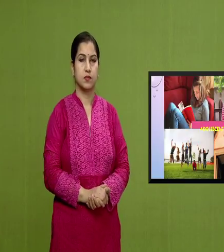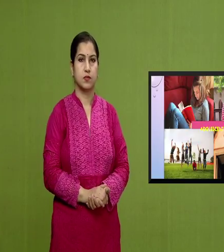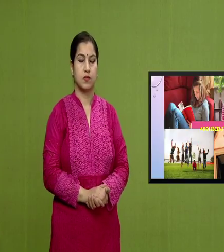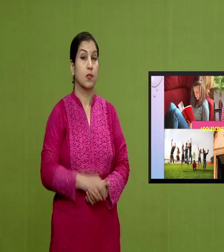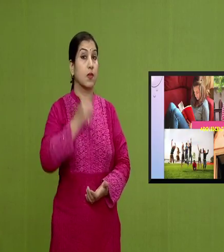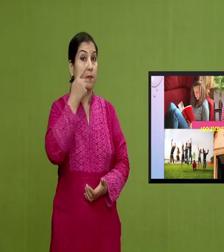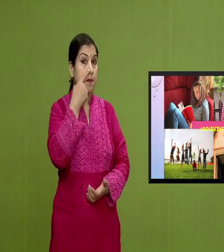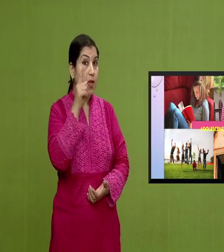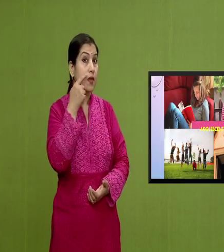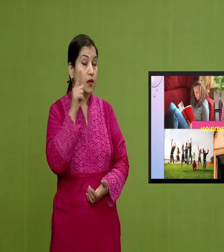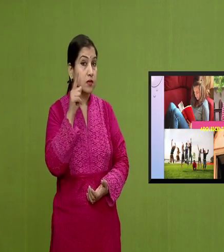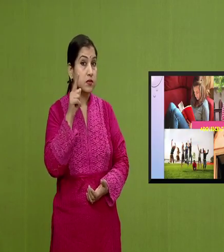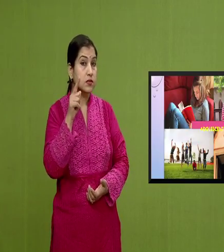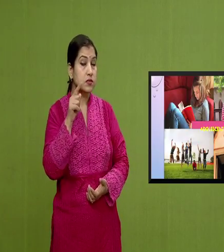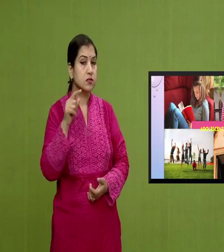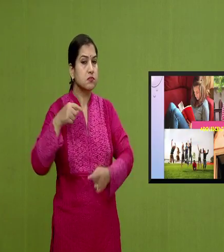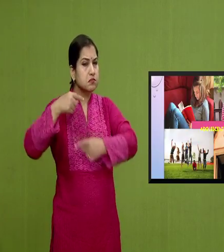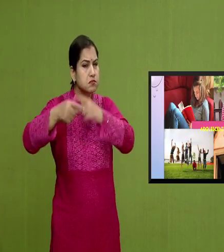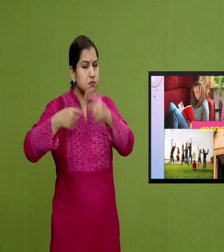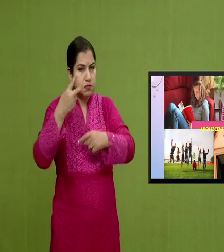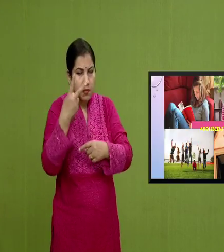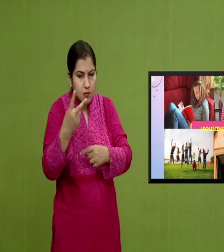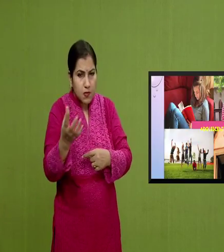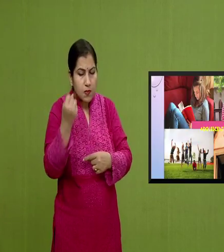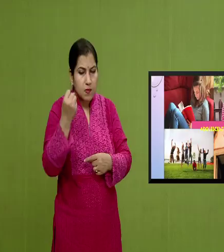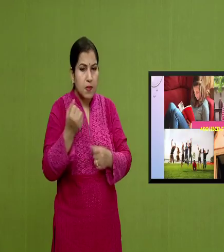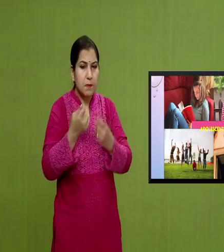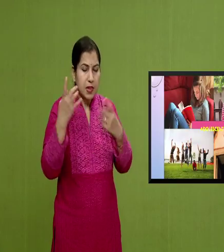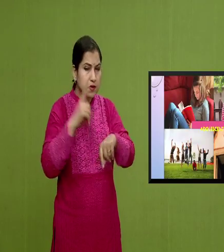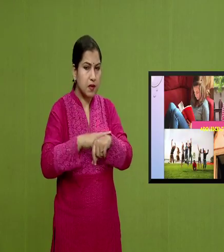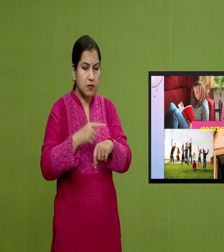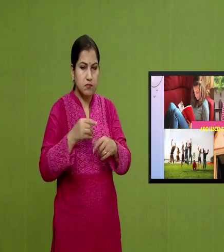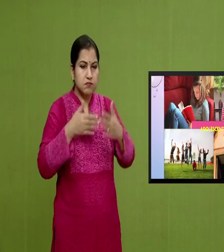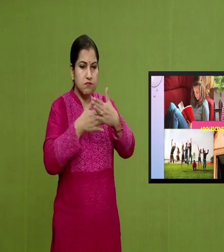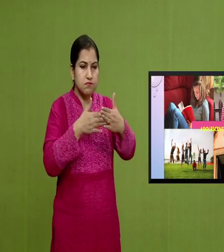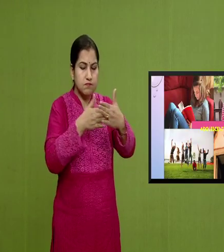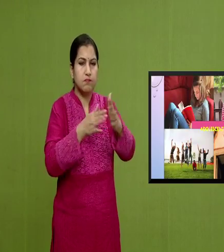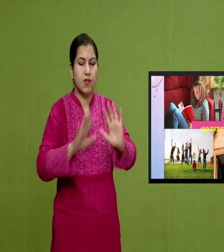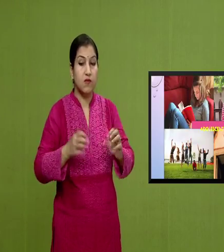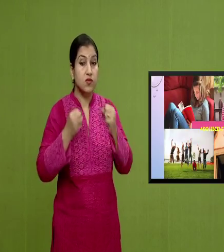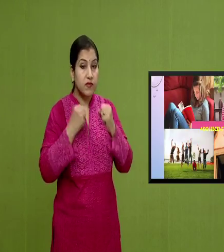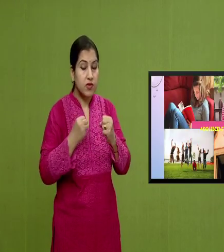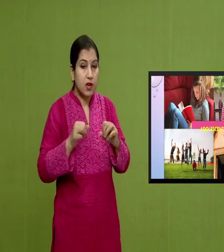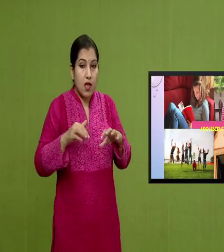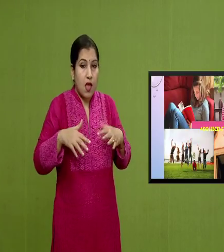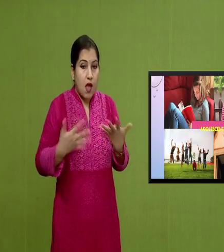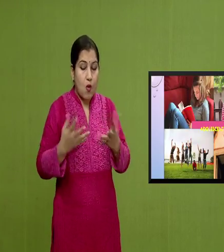Parents often find such situation difficult to deal with.